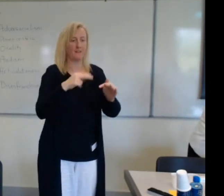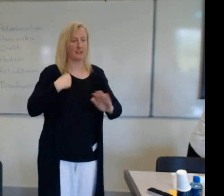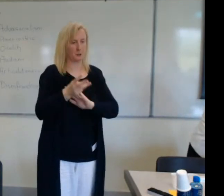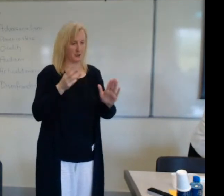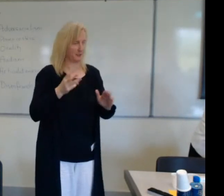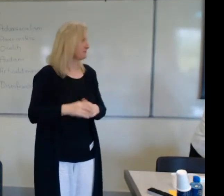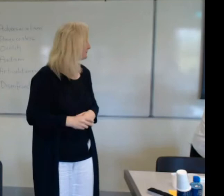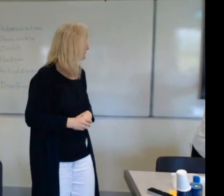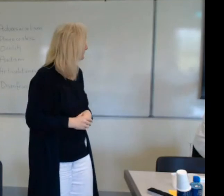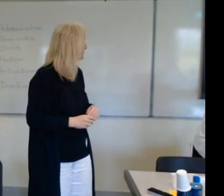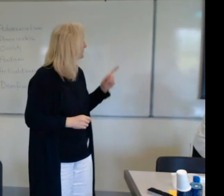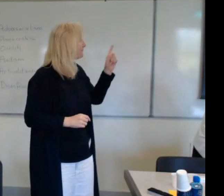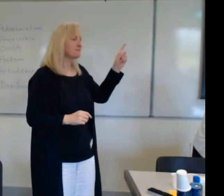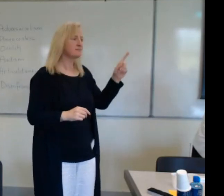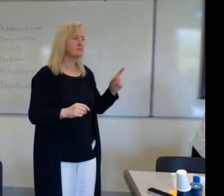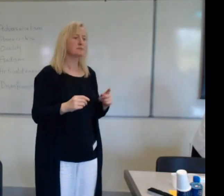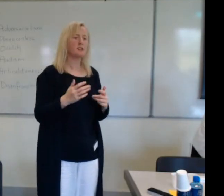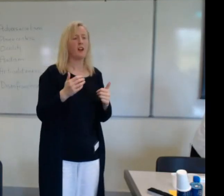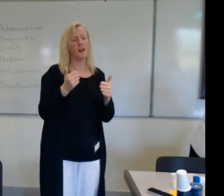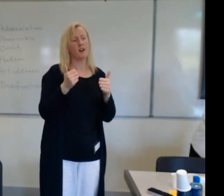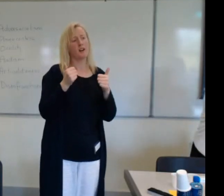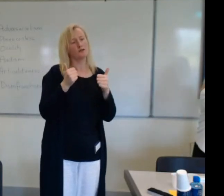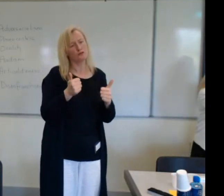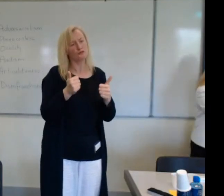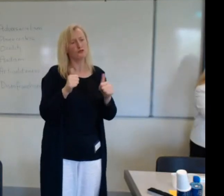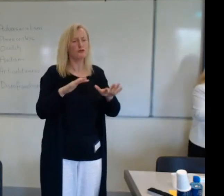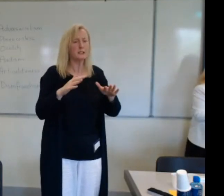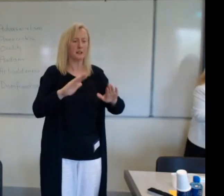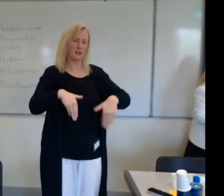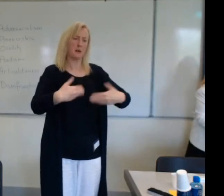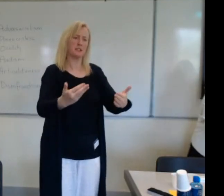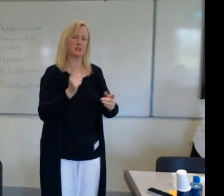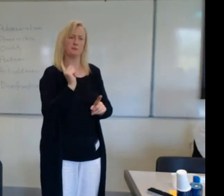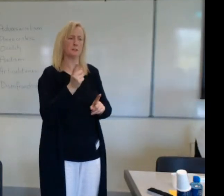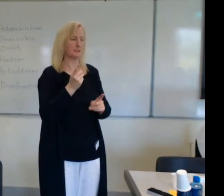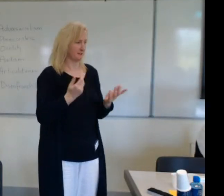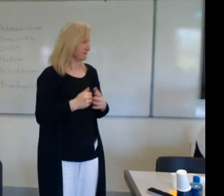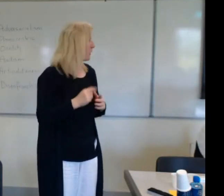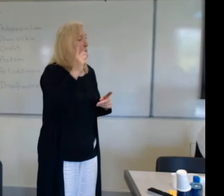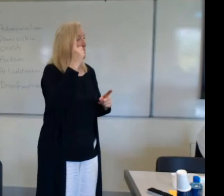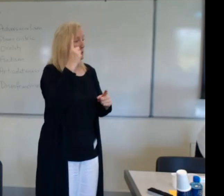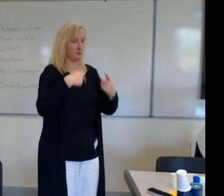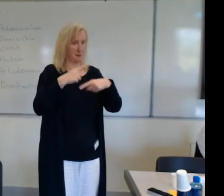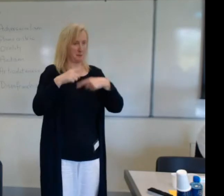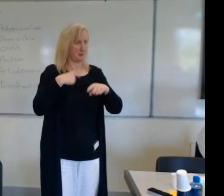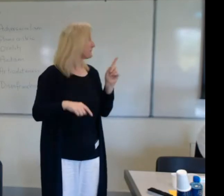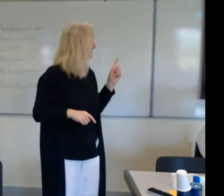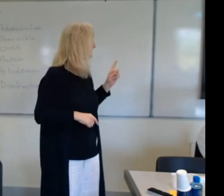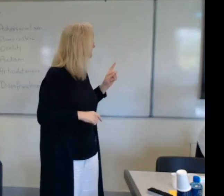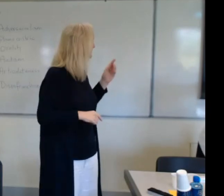we've talked about what constitutes reasonable accommodation. Oh, actually, there was one other thing I wanted to say to you. Is back here, we just have a little screenshot.